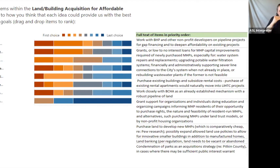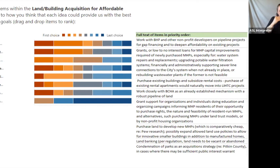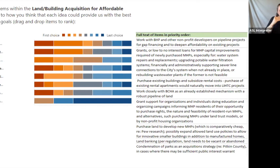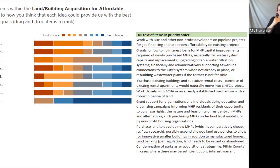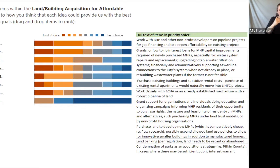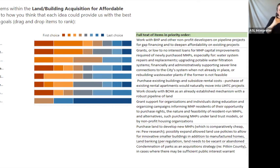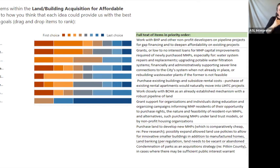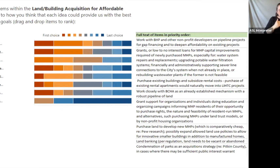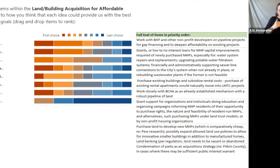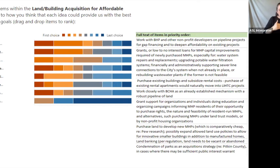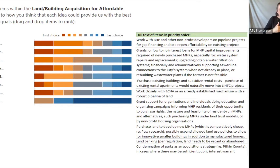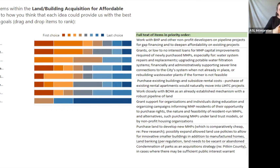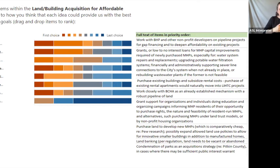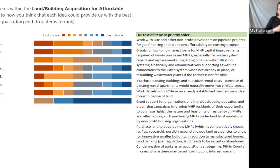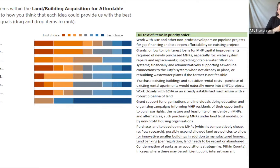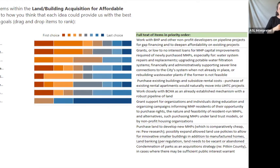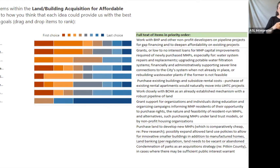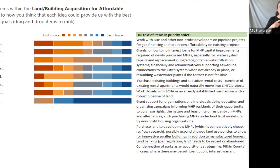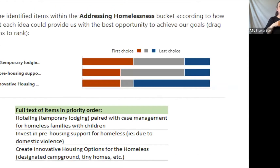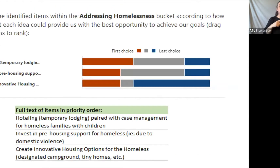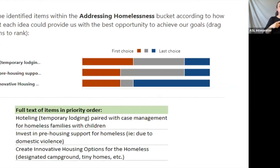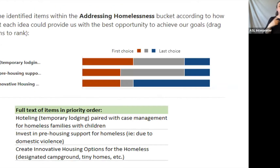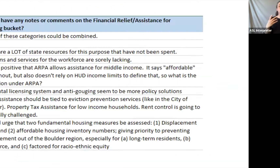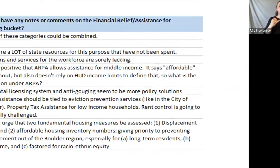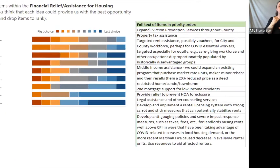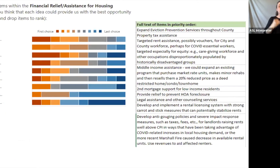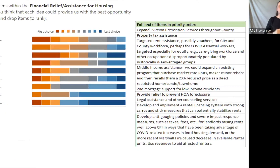And then finally, the other